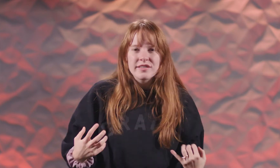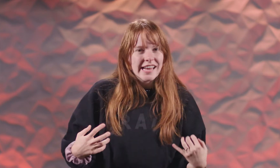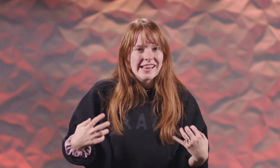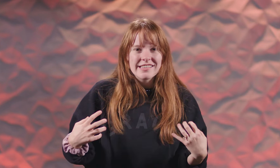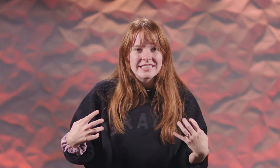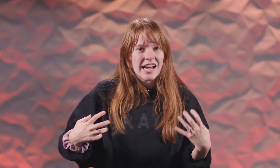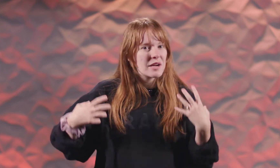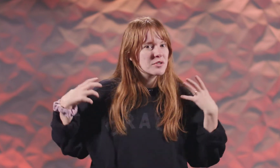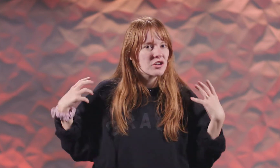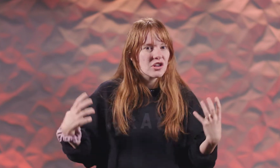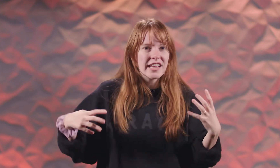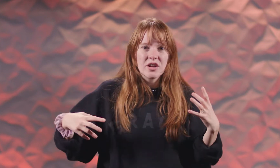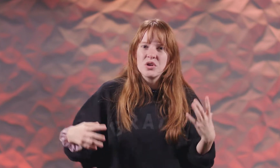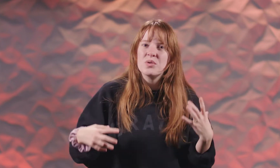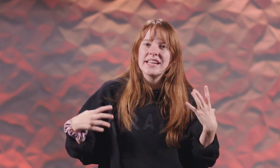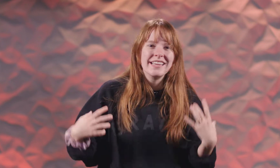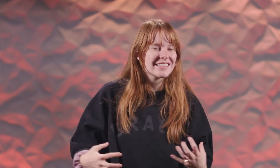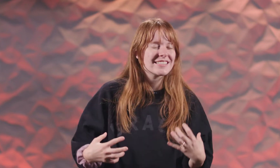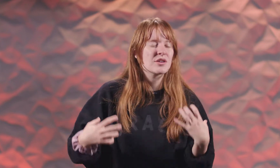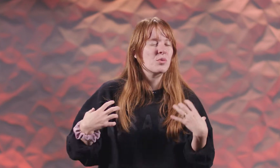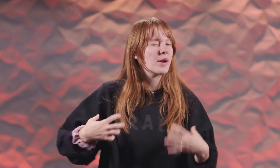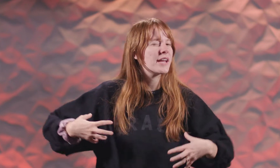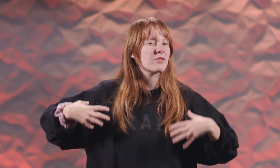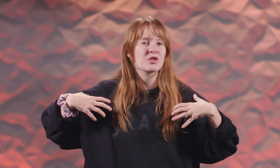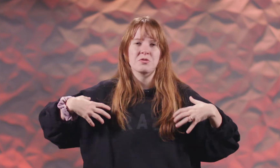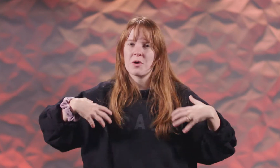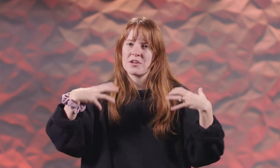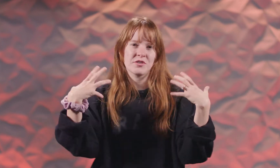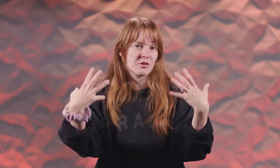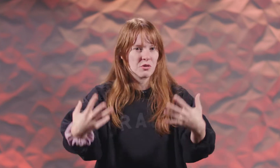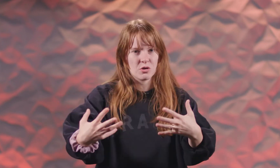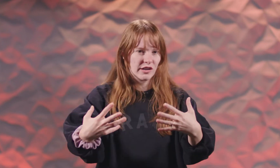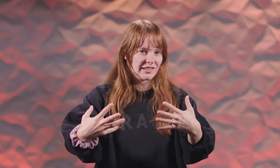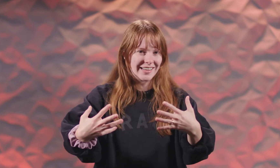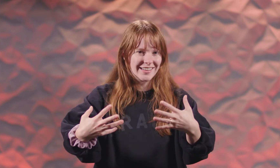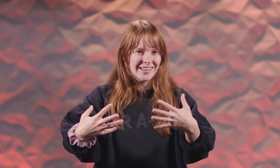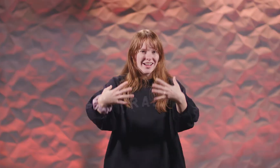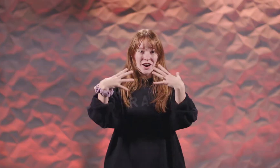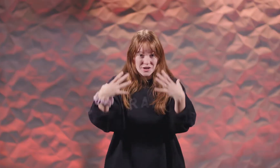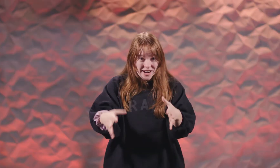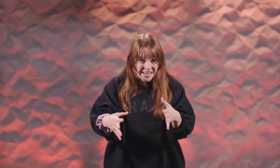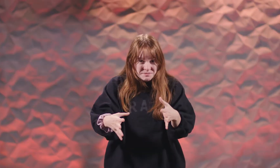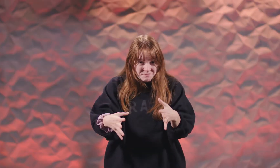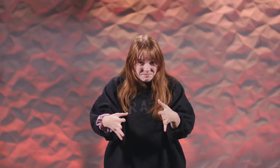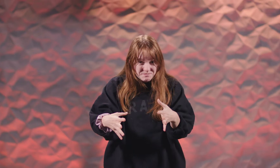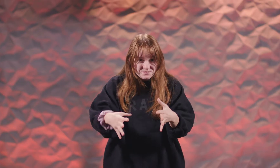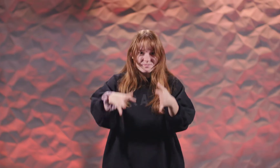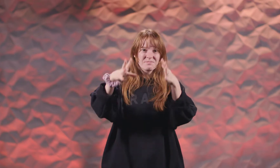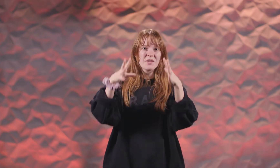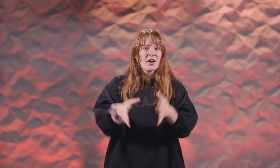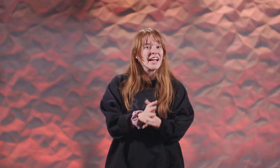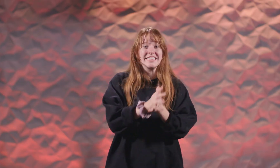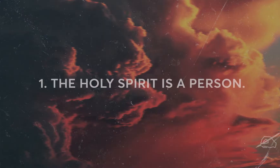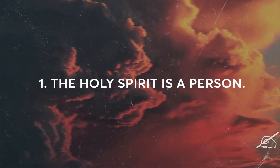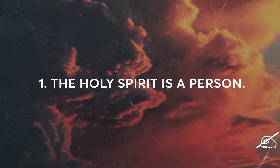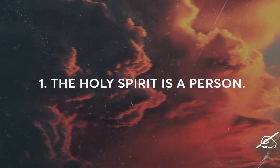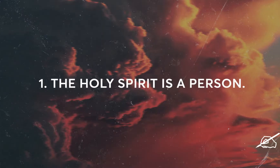taking the time to look at who He is so we can respond accordingly. Are you ready? Okay, number one,